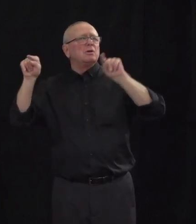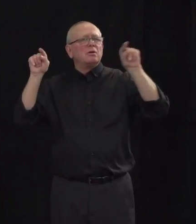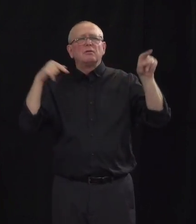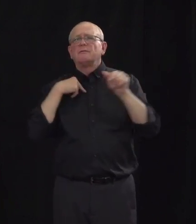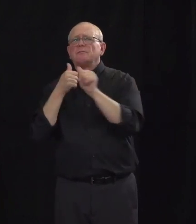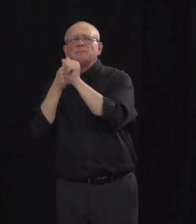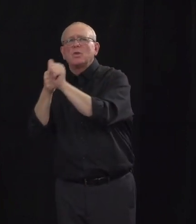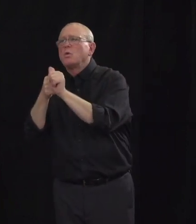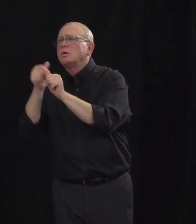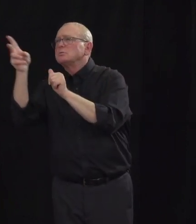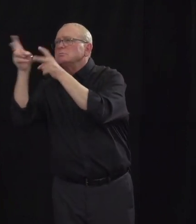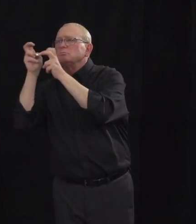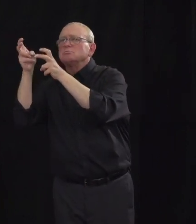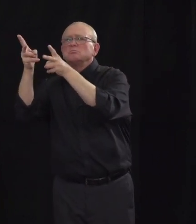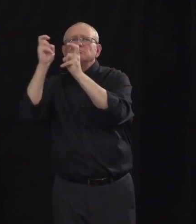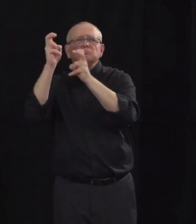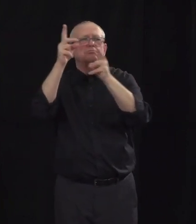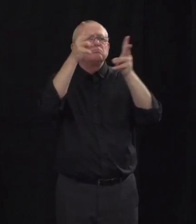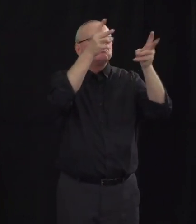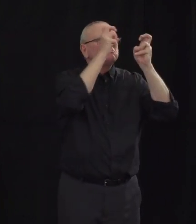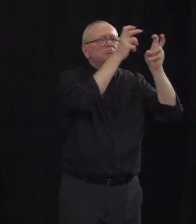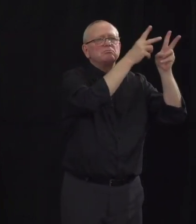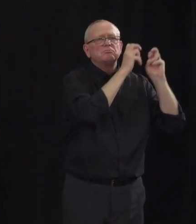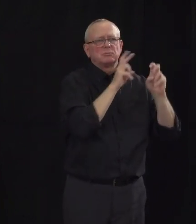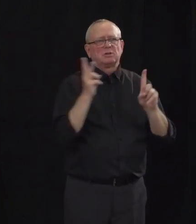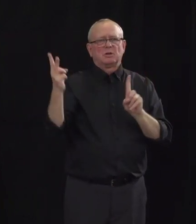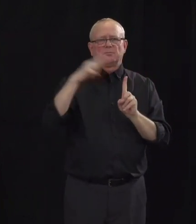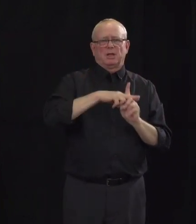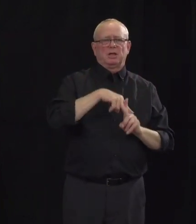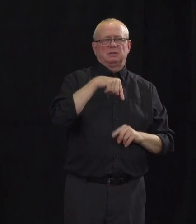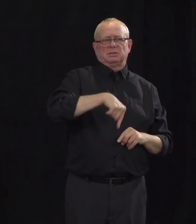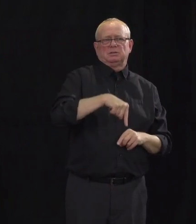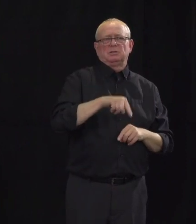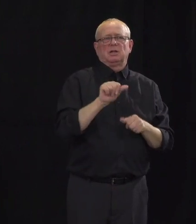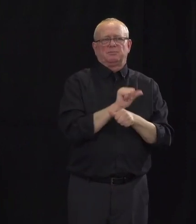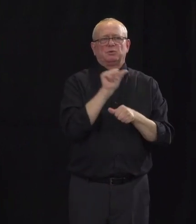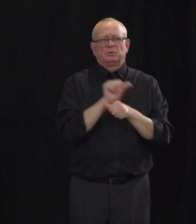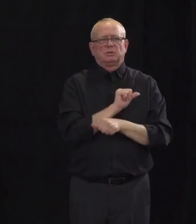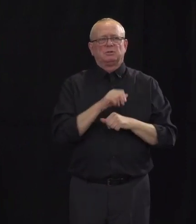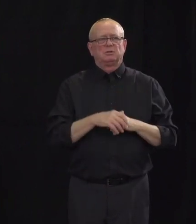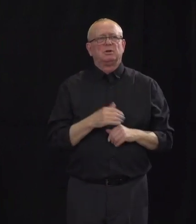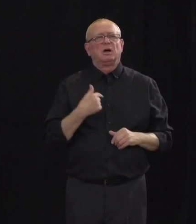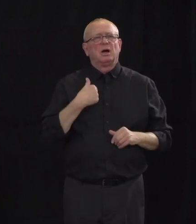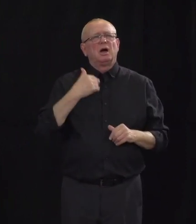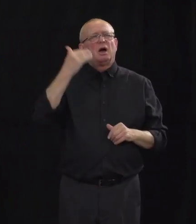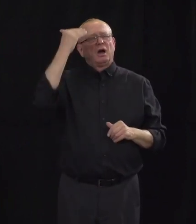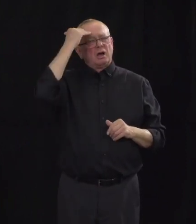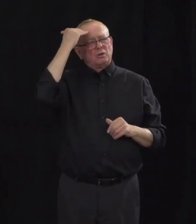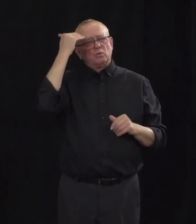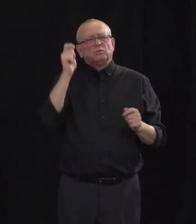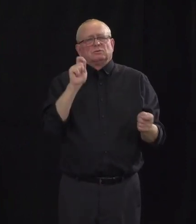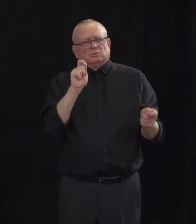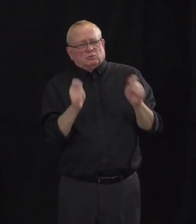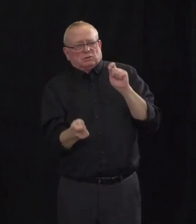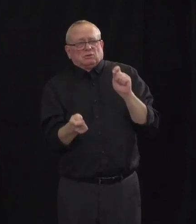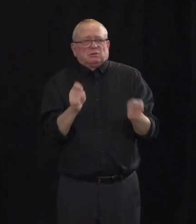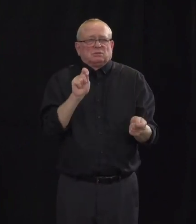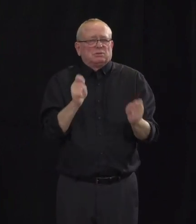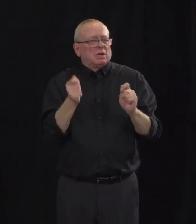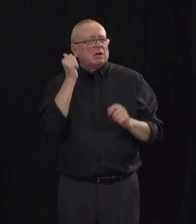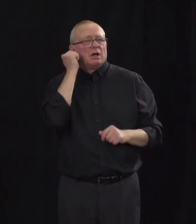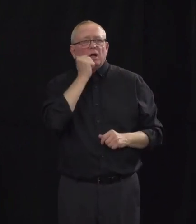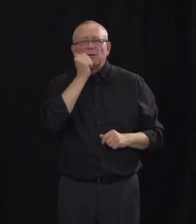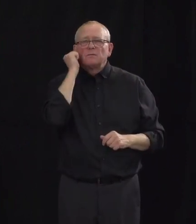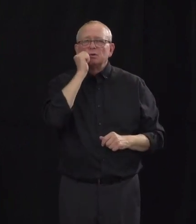I recognize that these measures are fundamentally reshaping people's lives. As I have said, we know that these measures may need to